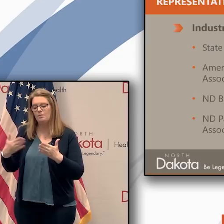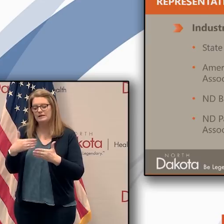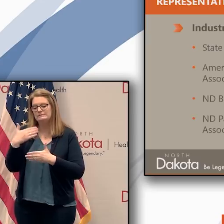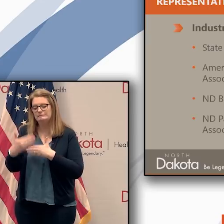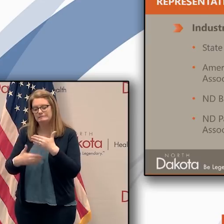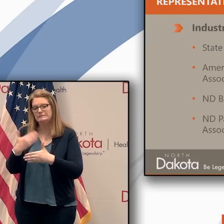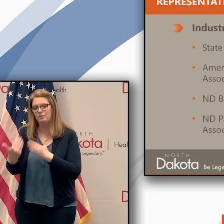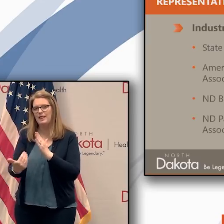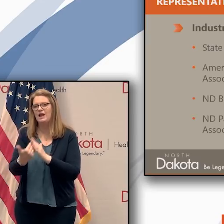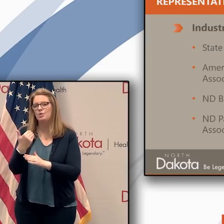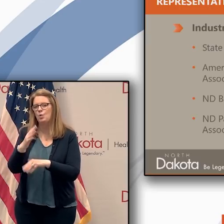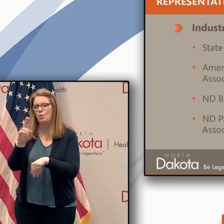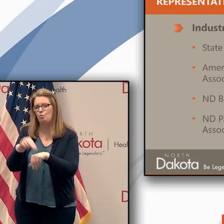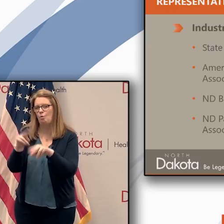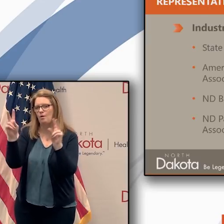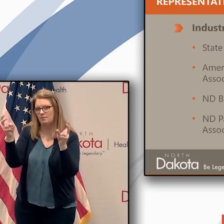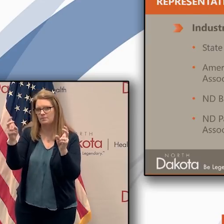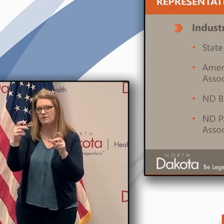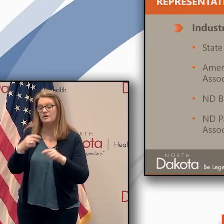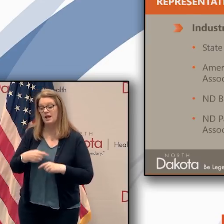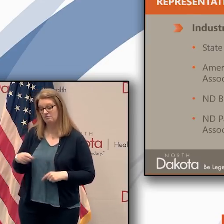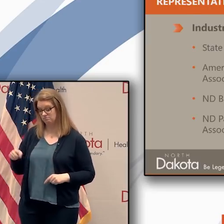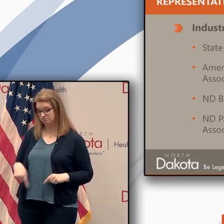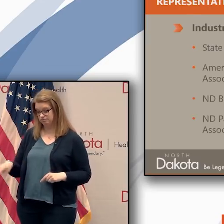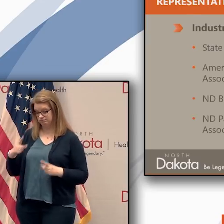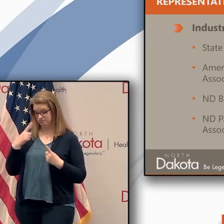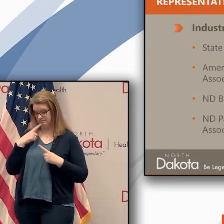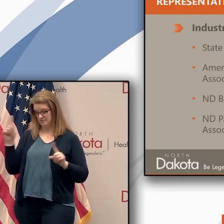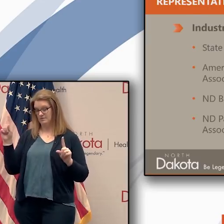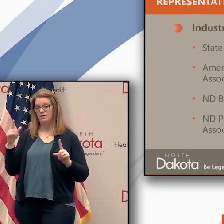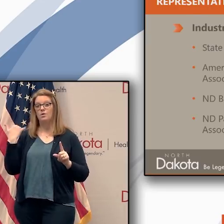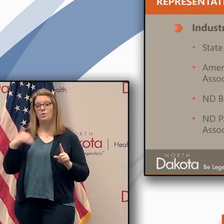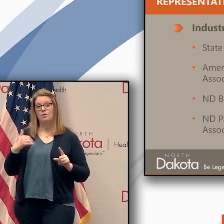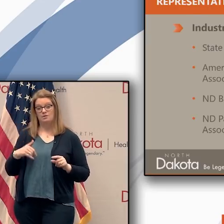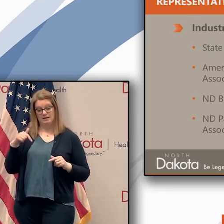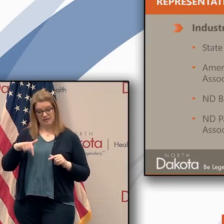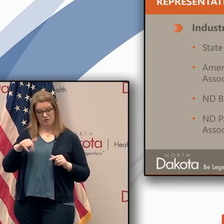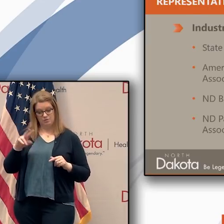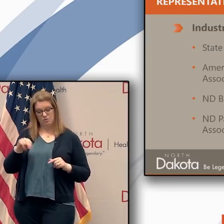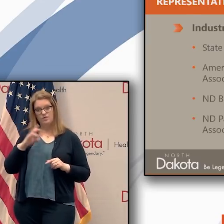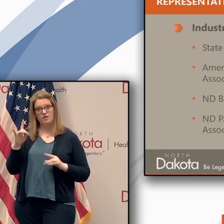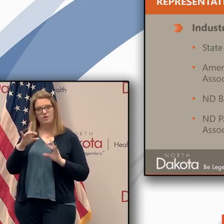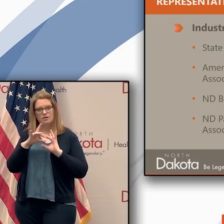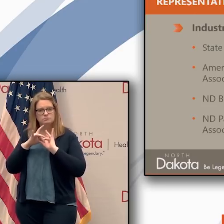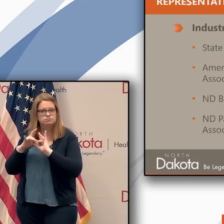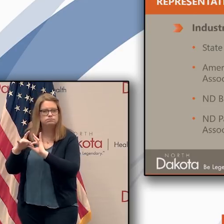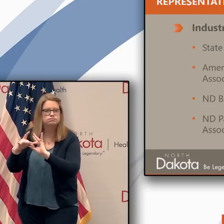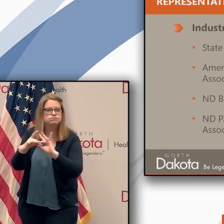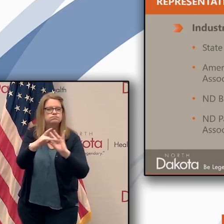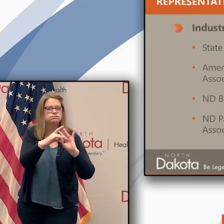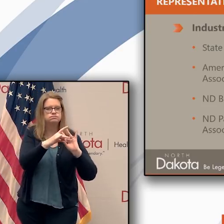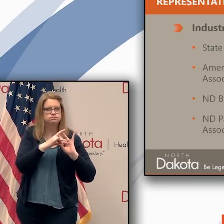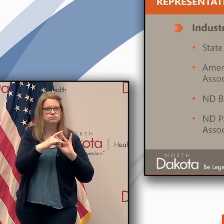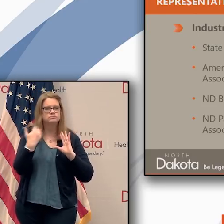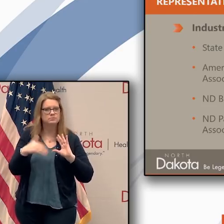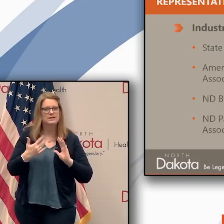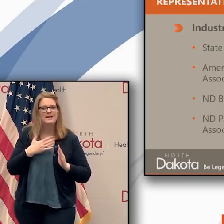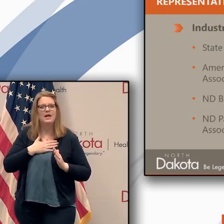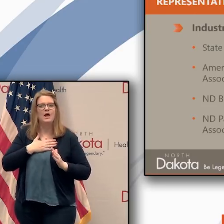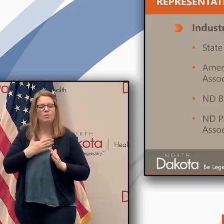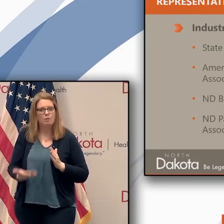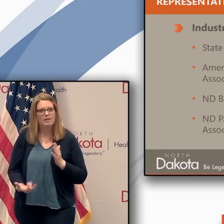accomplished this, proving that in North Dakota, with our hyper-connectedness and our willingness to support one another in a time of